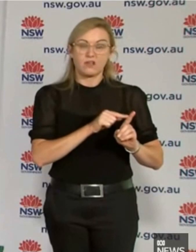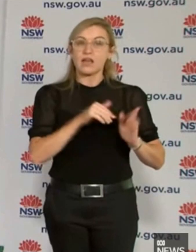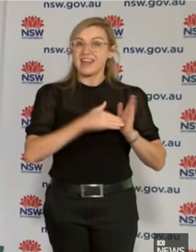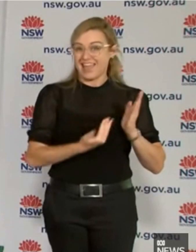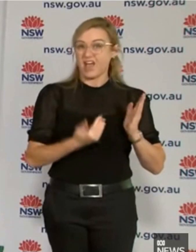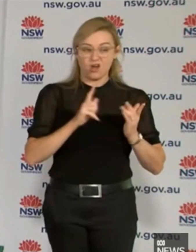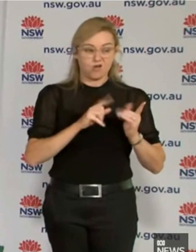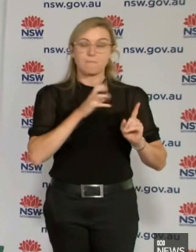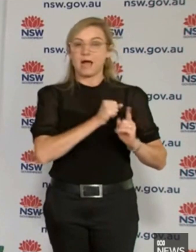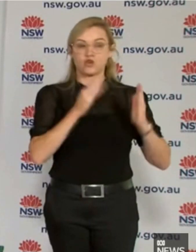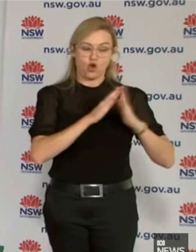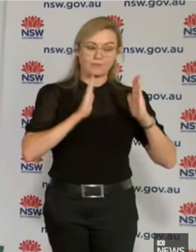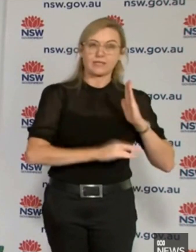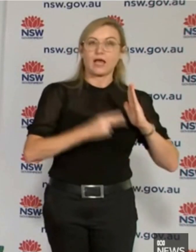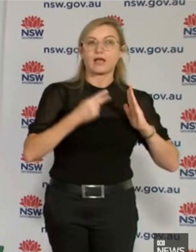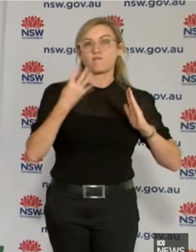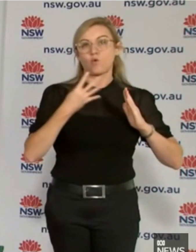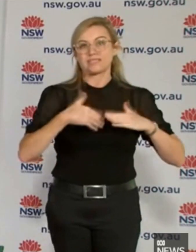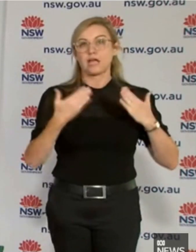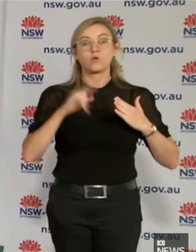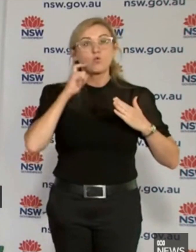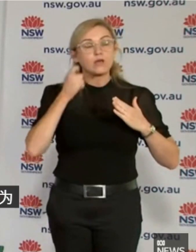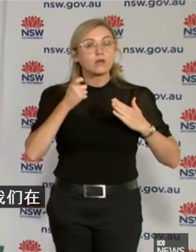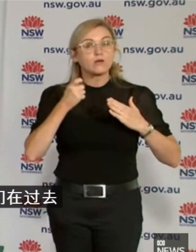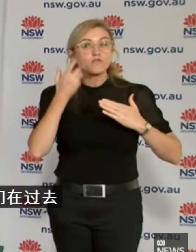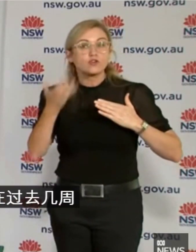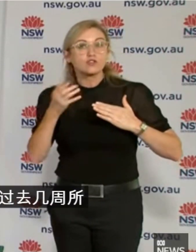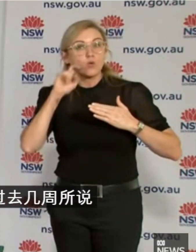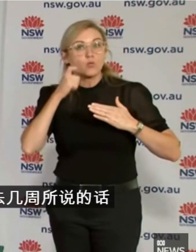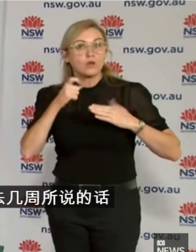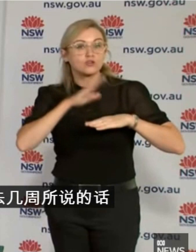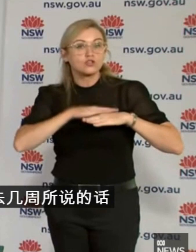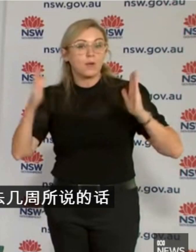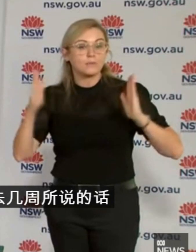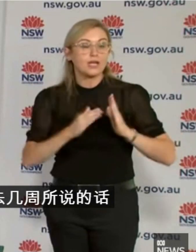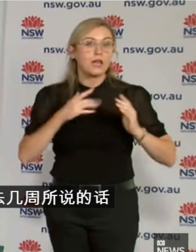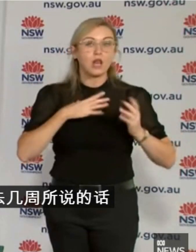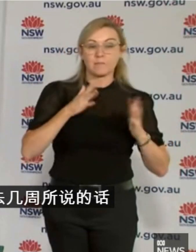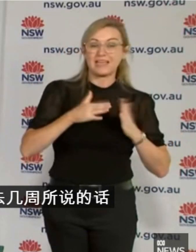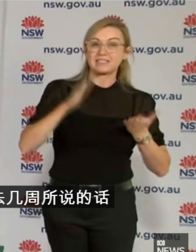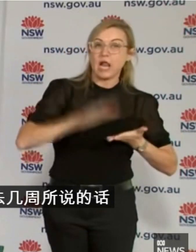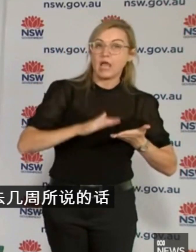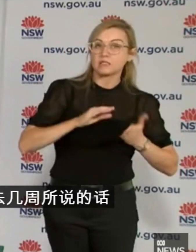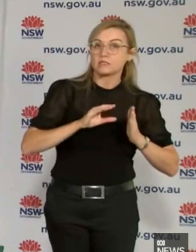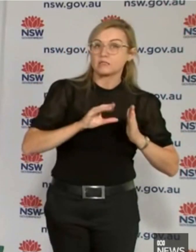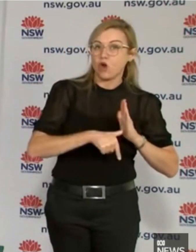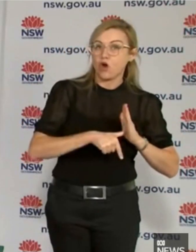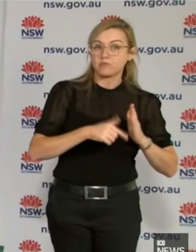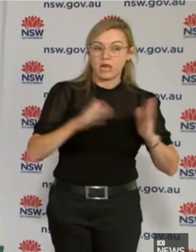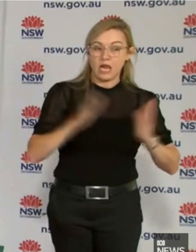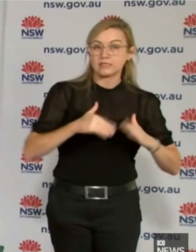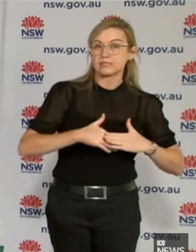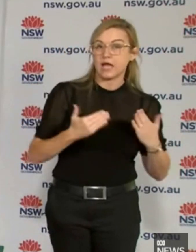of concern? Have you got any idea of what that's going to be? I think what we've said thankfully the last few weeks is really